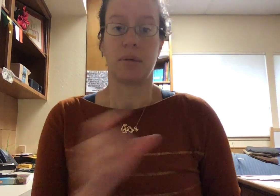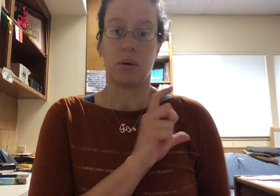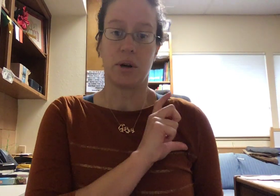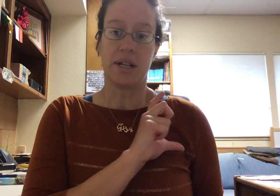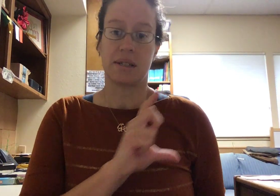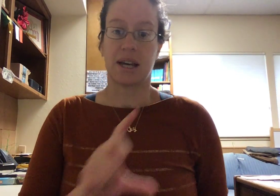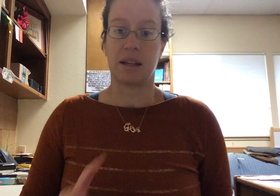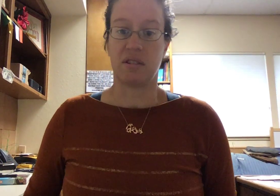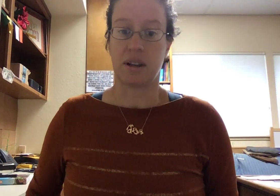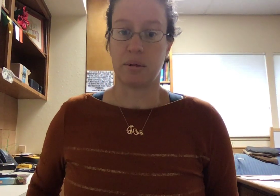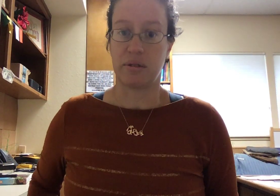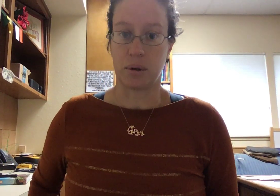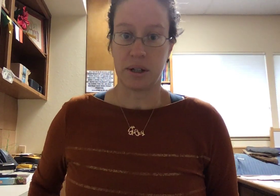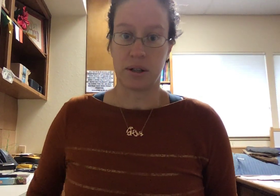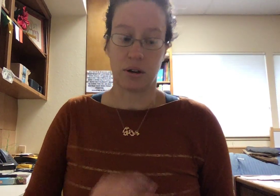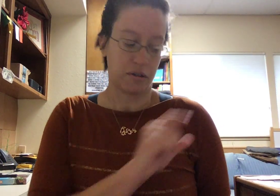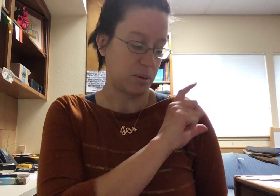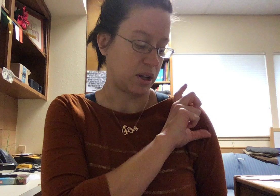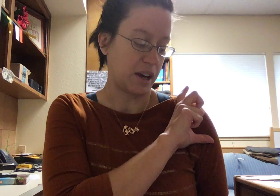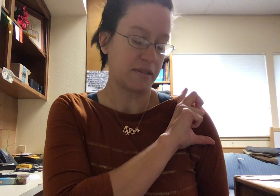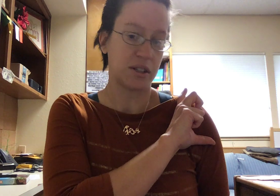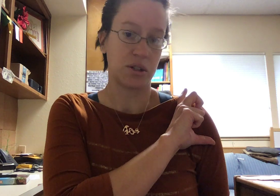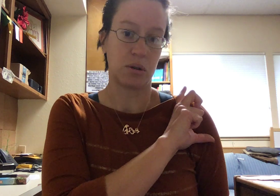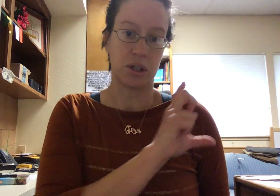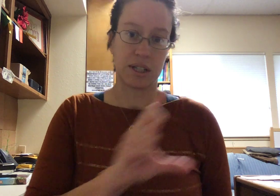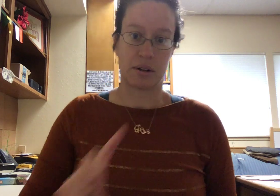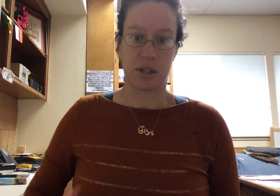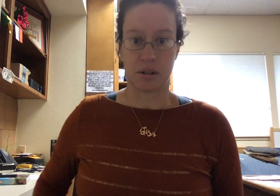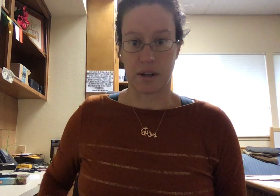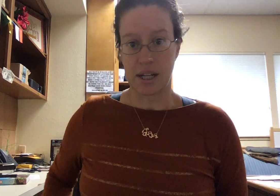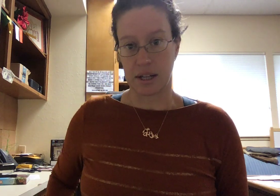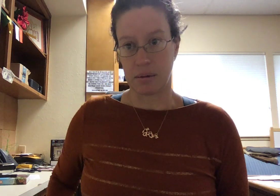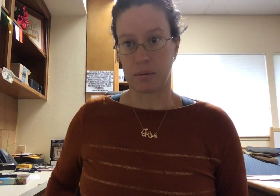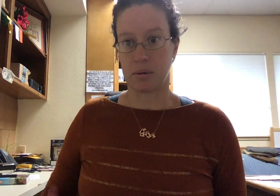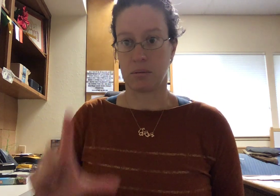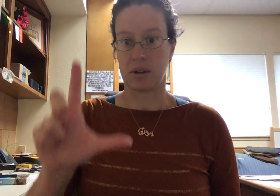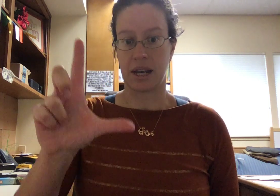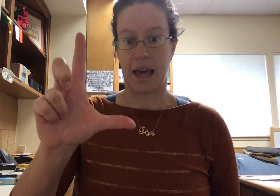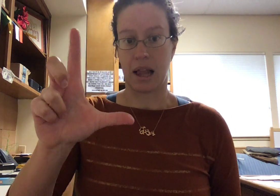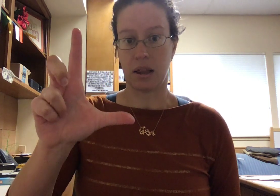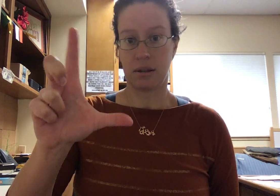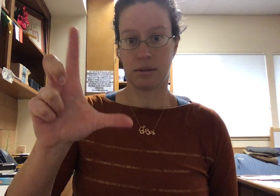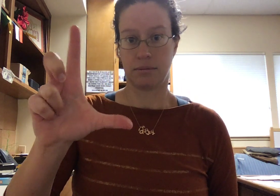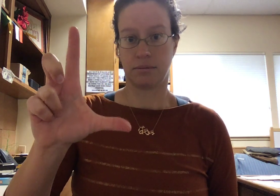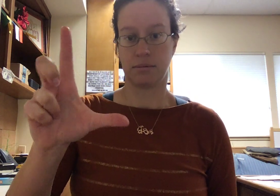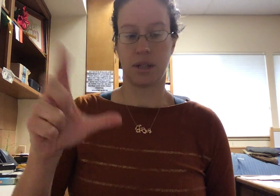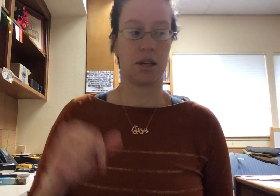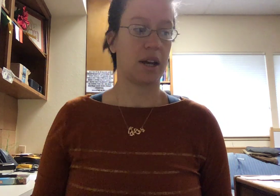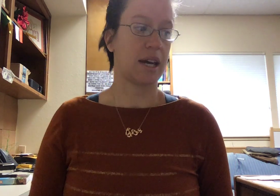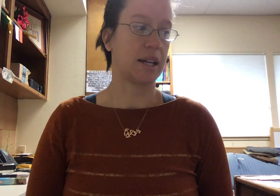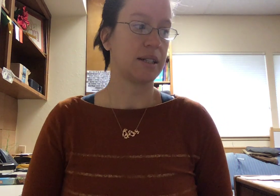Lord is a sign that we've done before. You go from your left shoulder down to your right hip with an L in your hand.